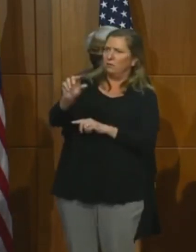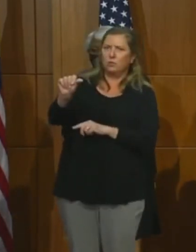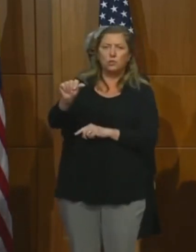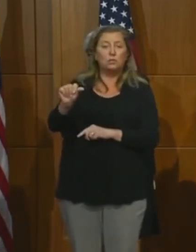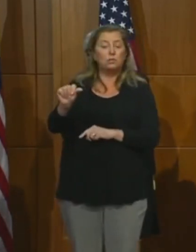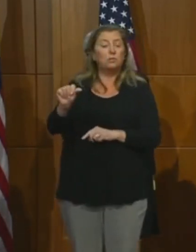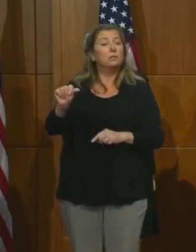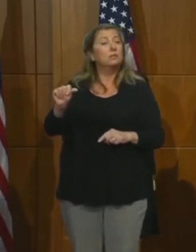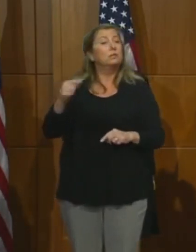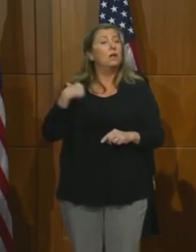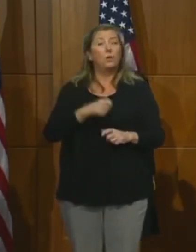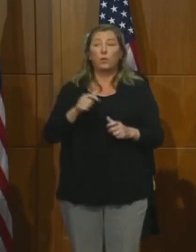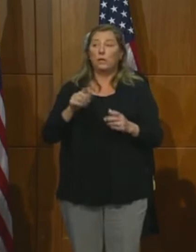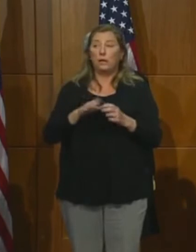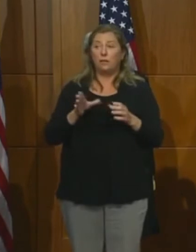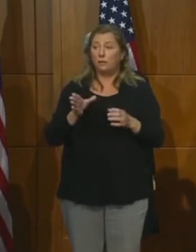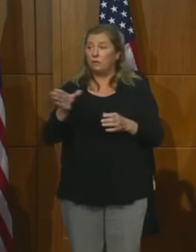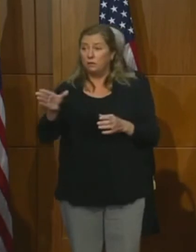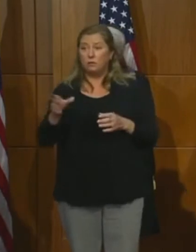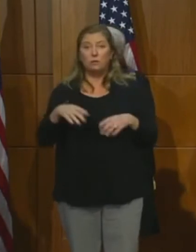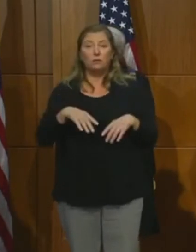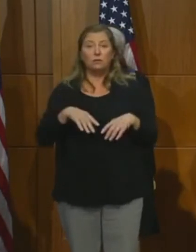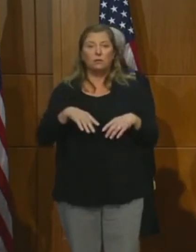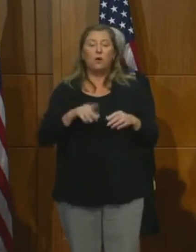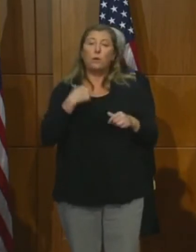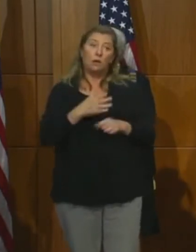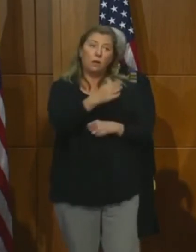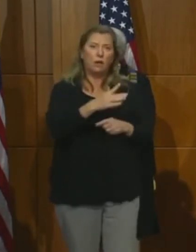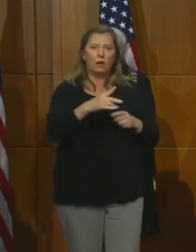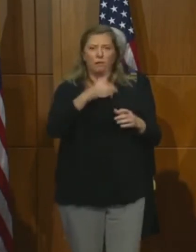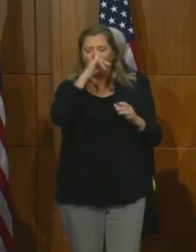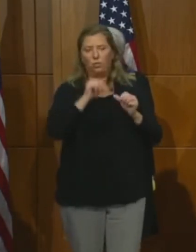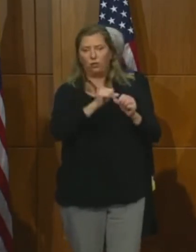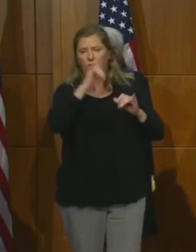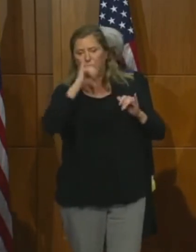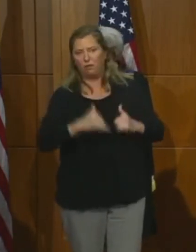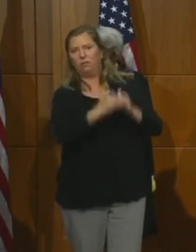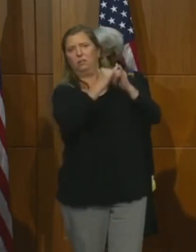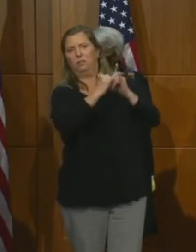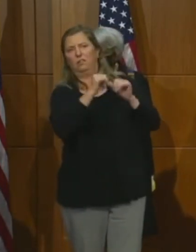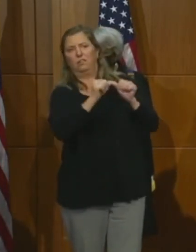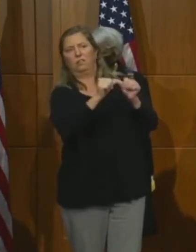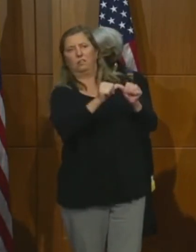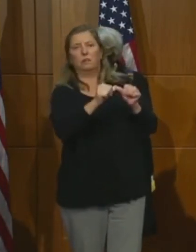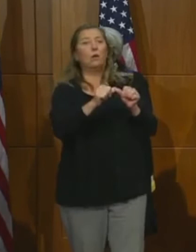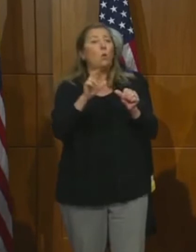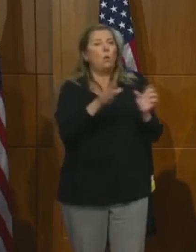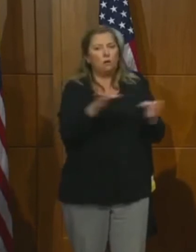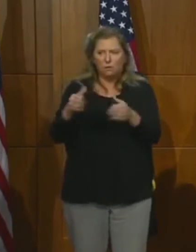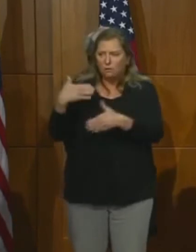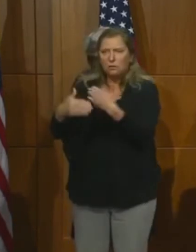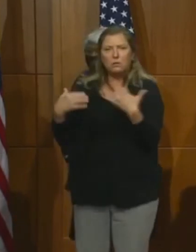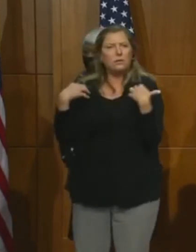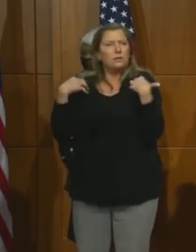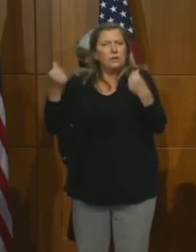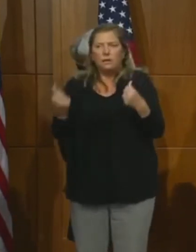either go one way and continue the divisiveness, or we can go the other way and start healing and